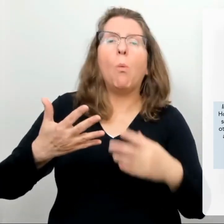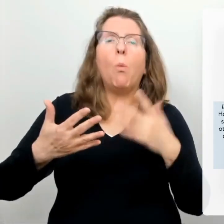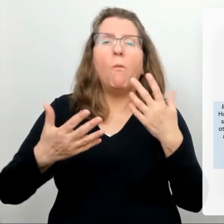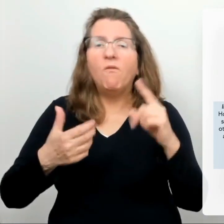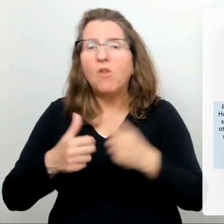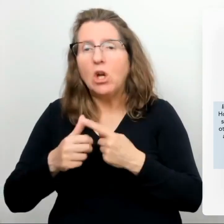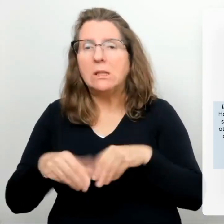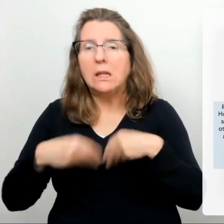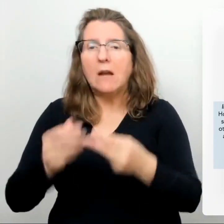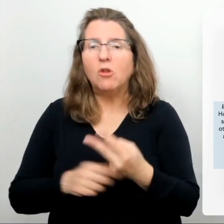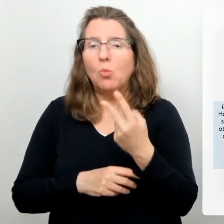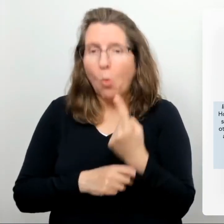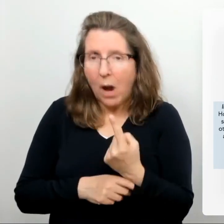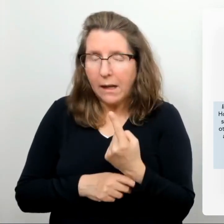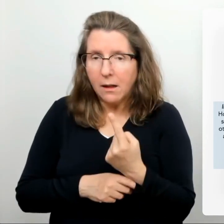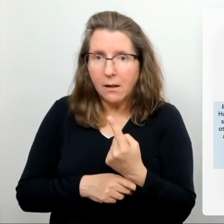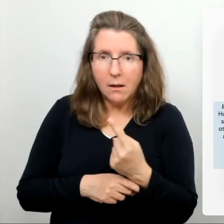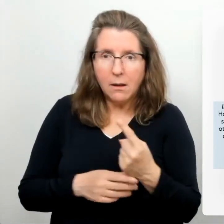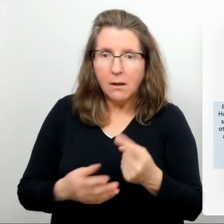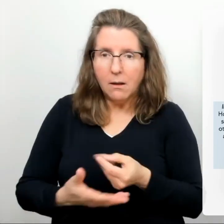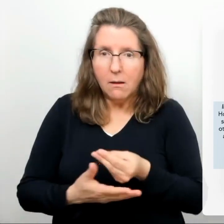activities or tasks into chunks.